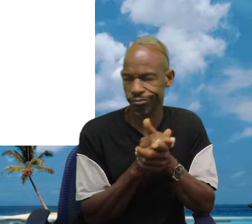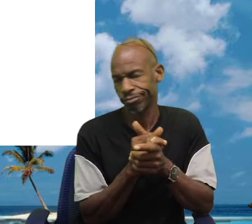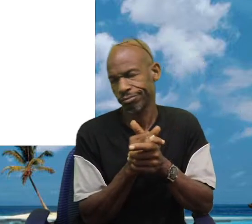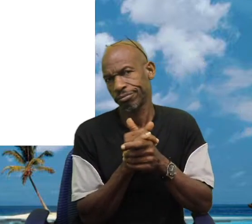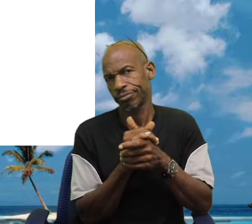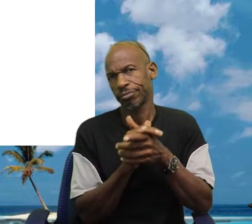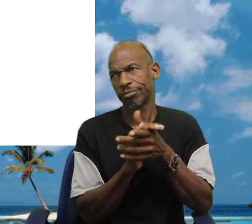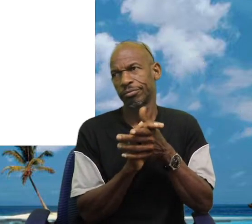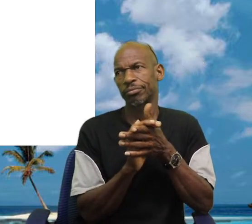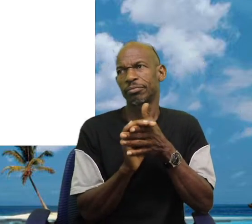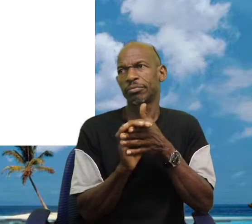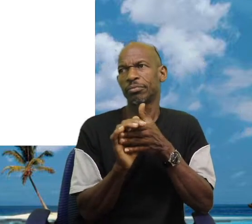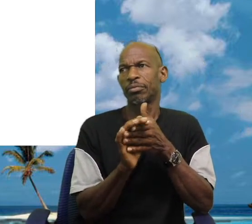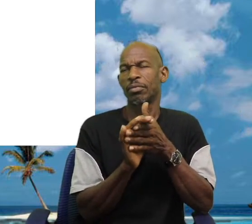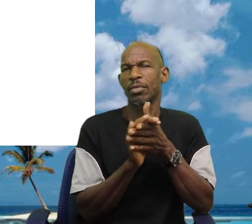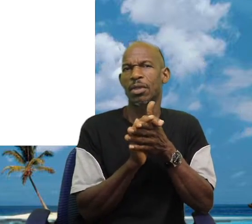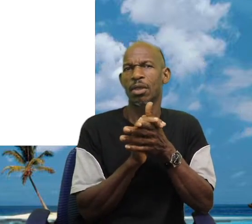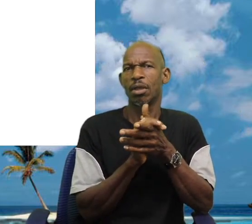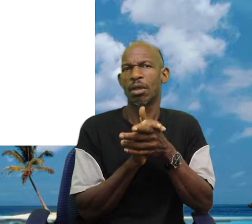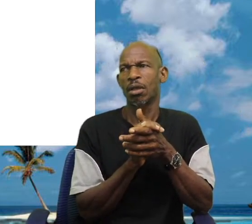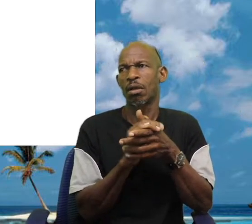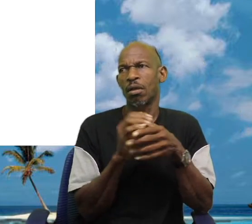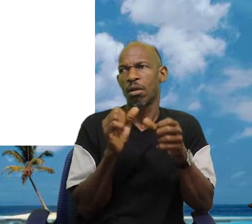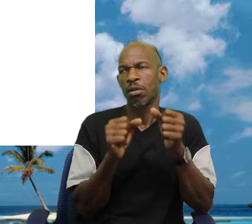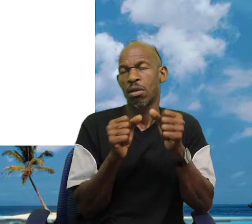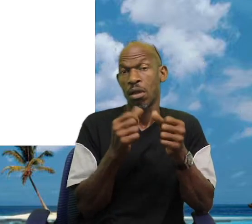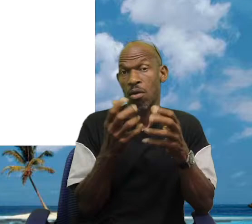say church shoes.